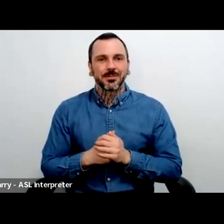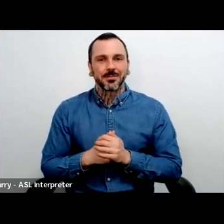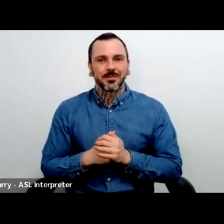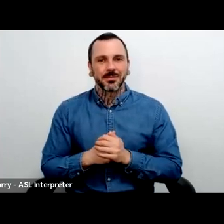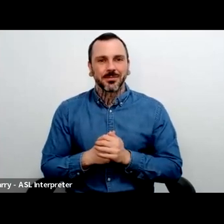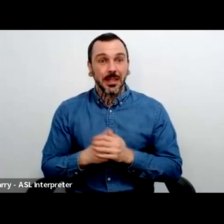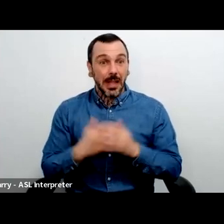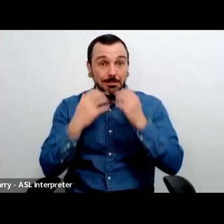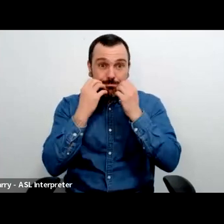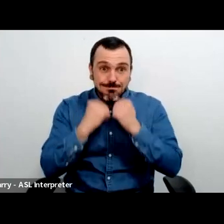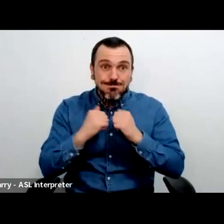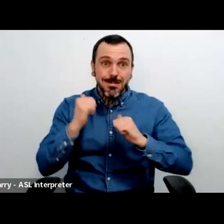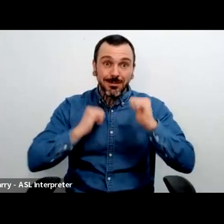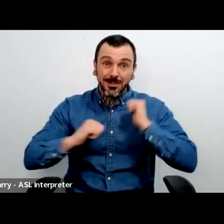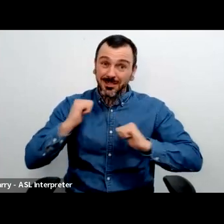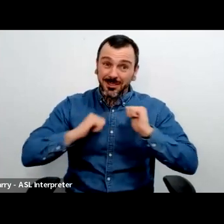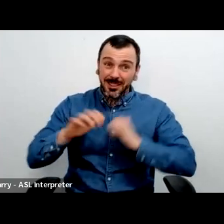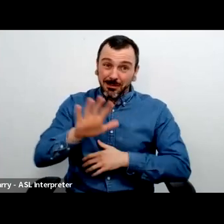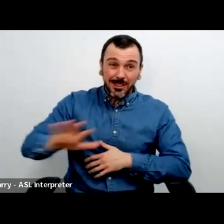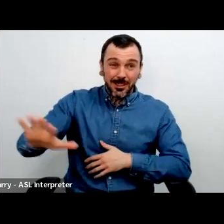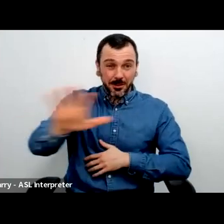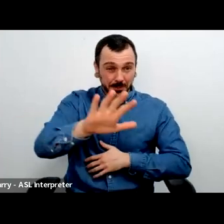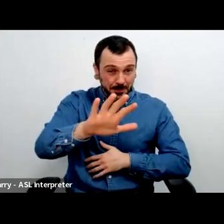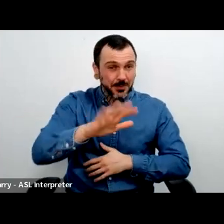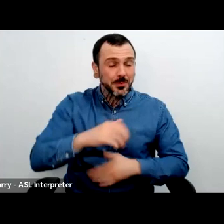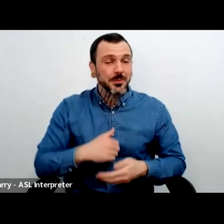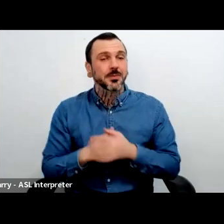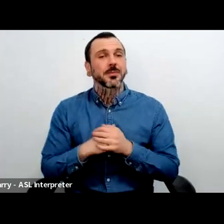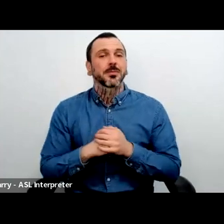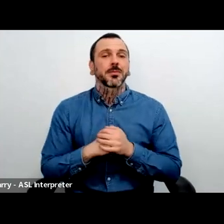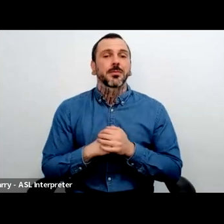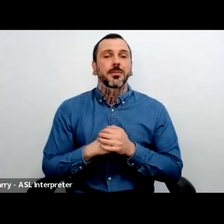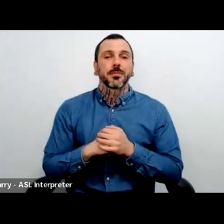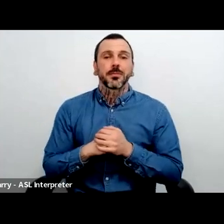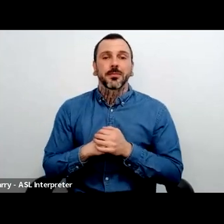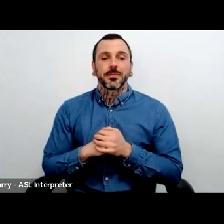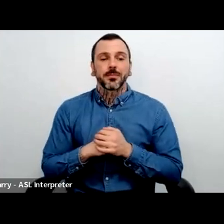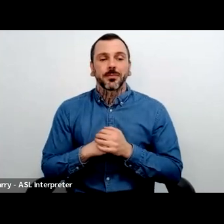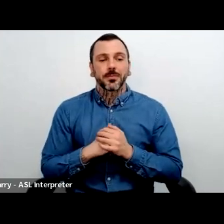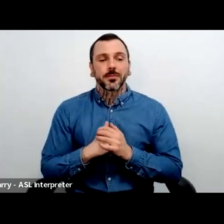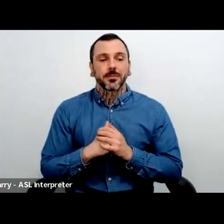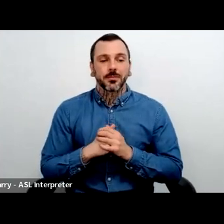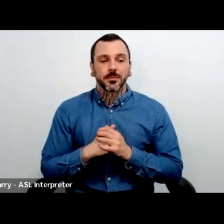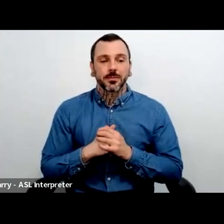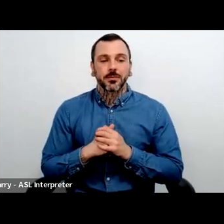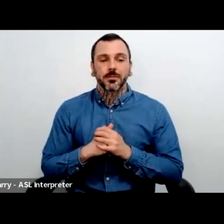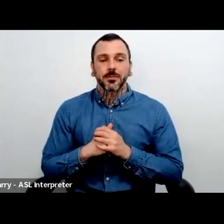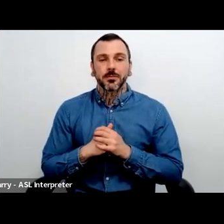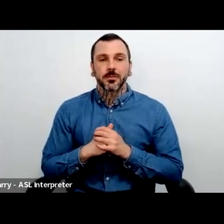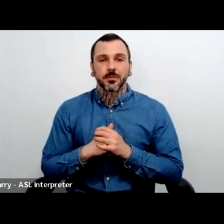people. And I think that's part of the thing, is like building relationships is also